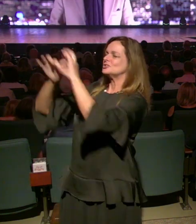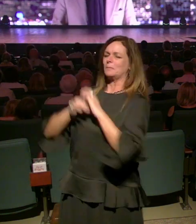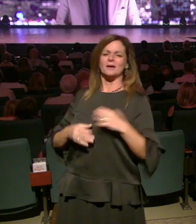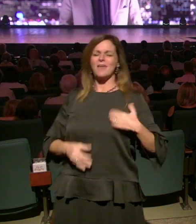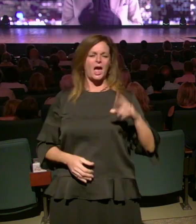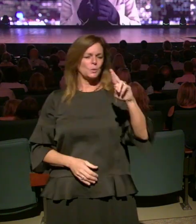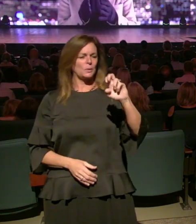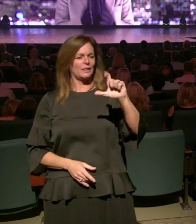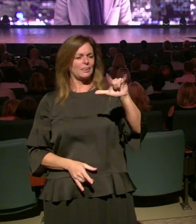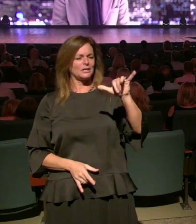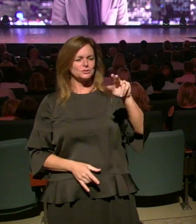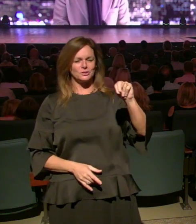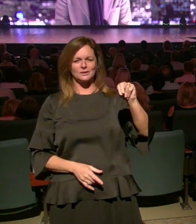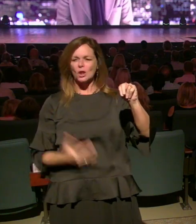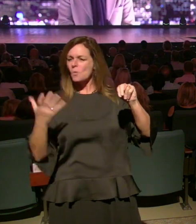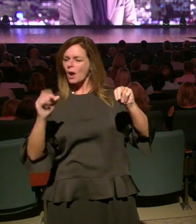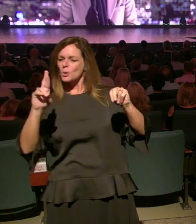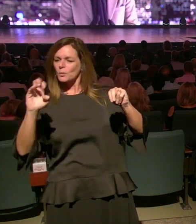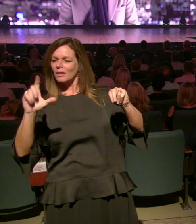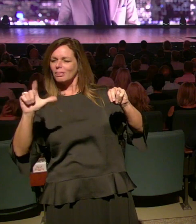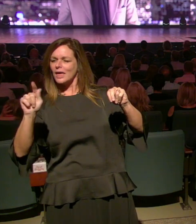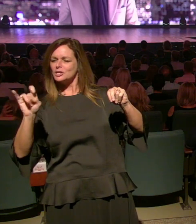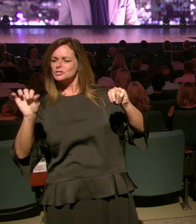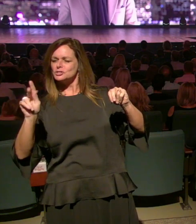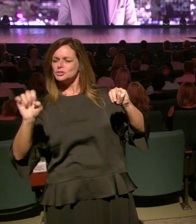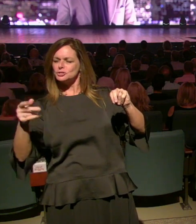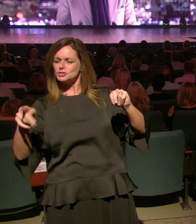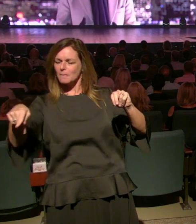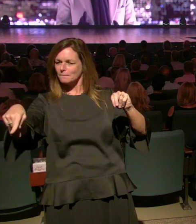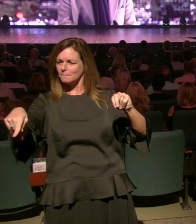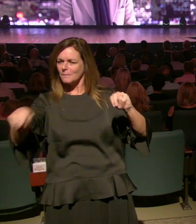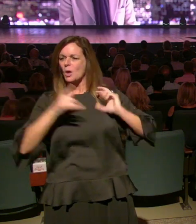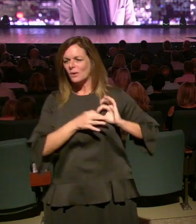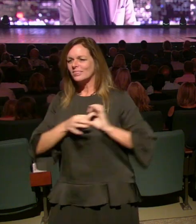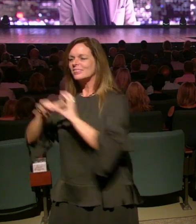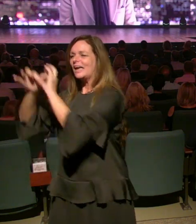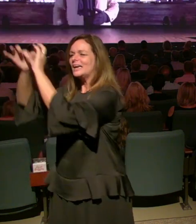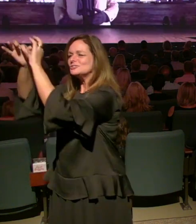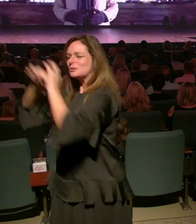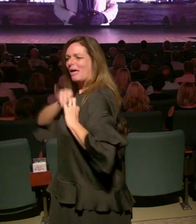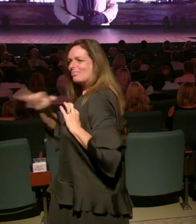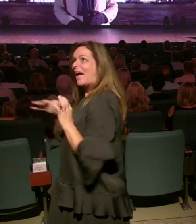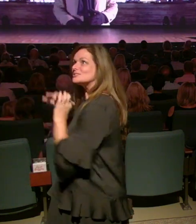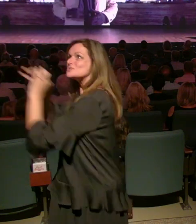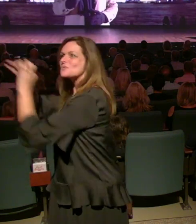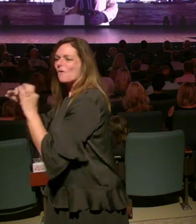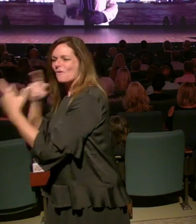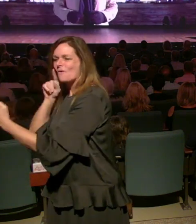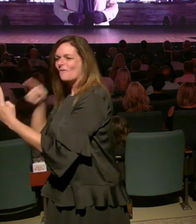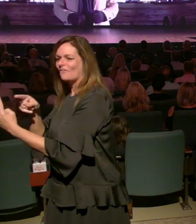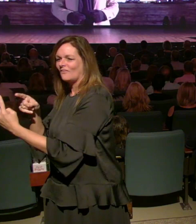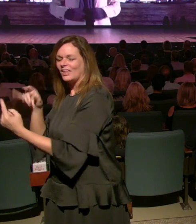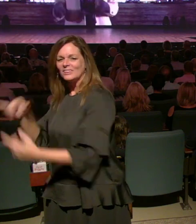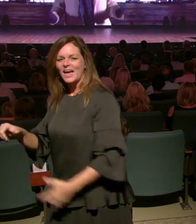a relationship that you've been created for. See, when God made mankind, he did it for relationship. We read in Genesis where